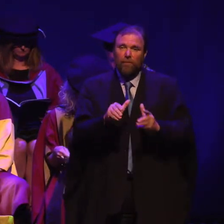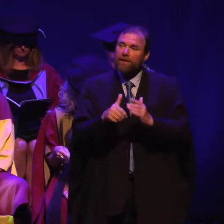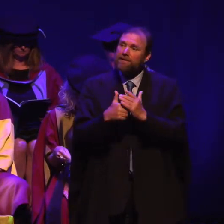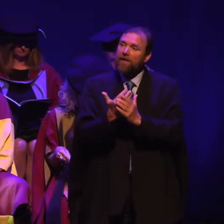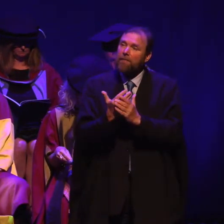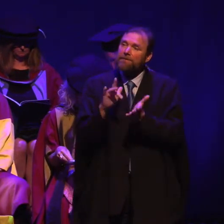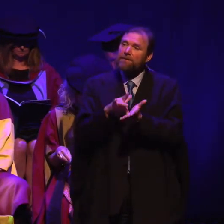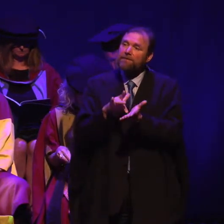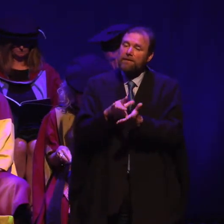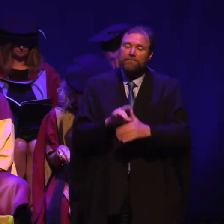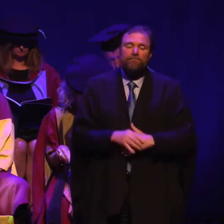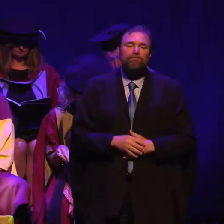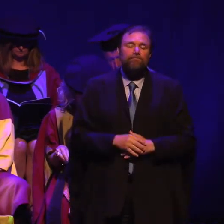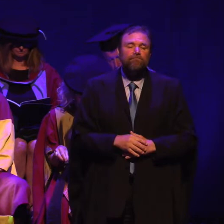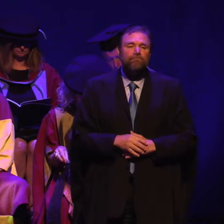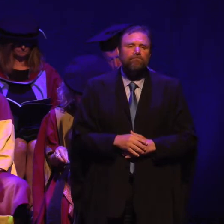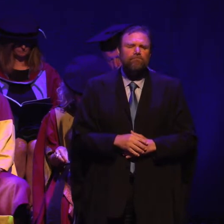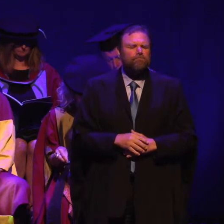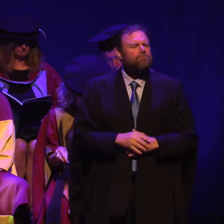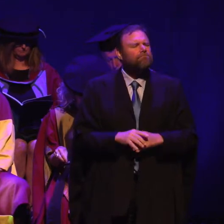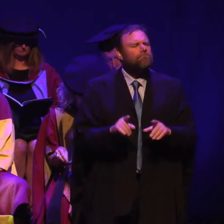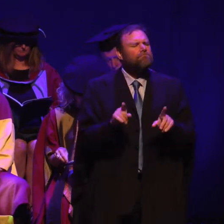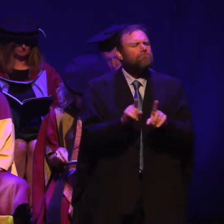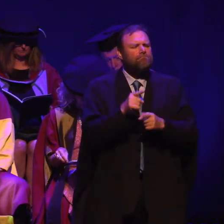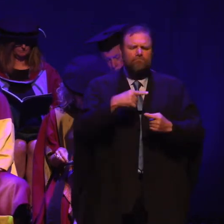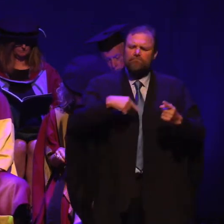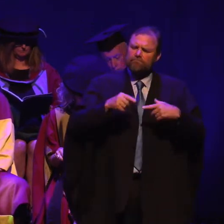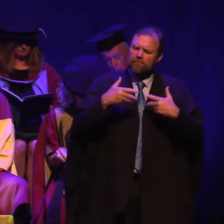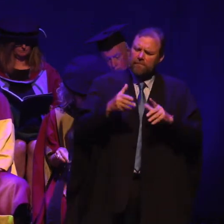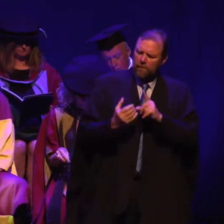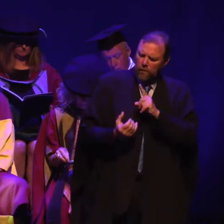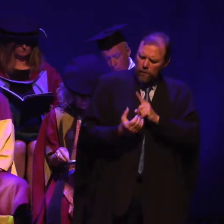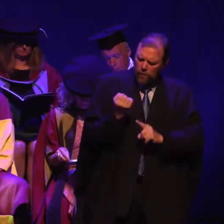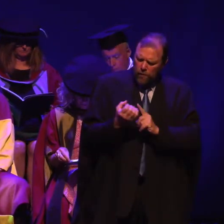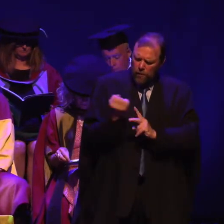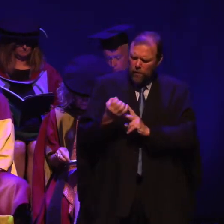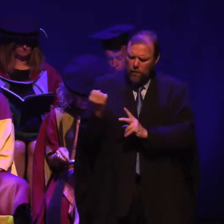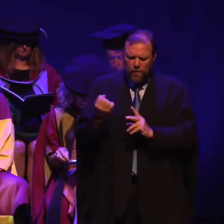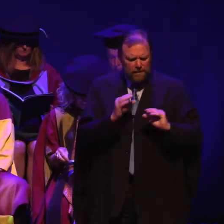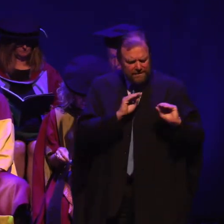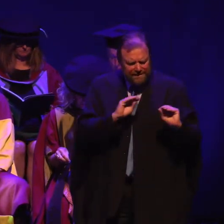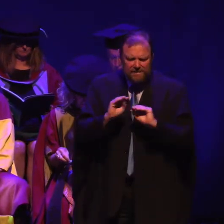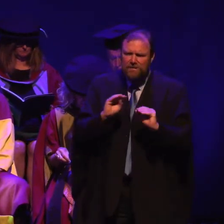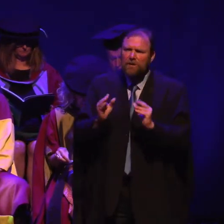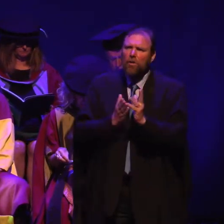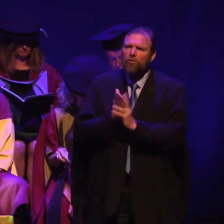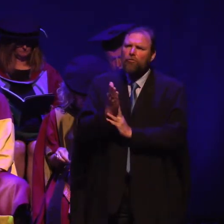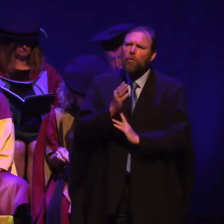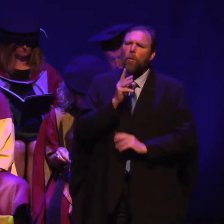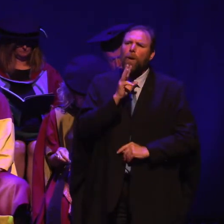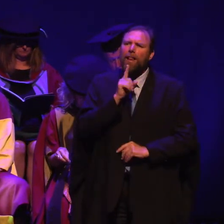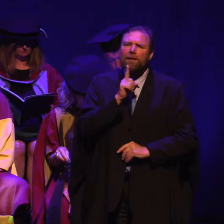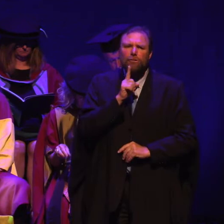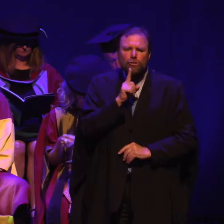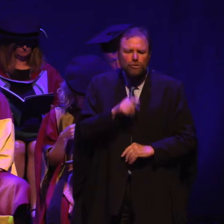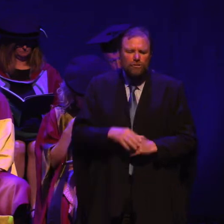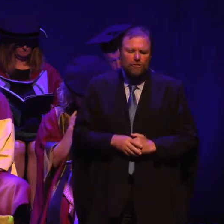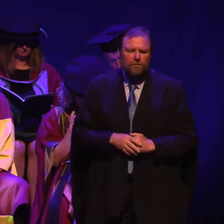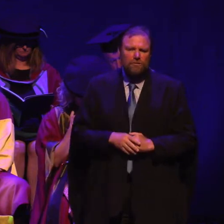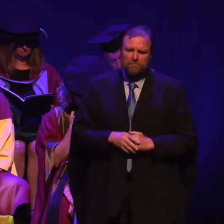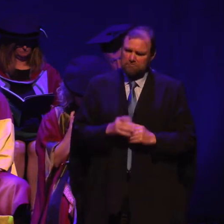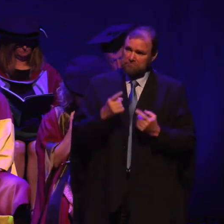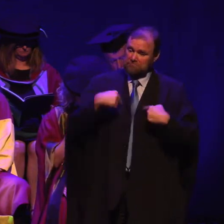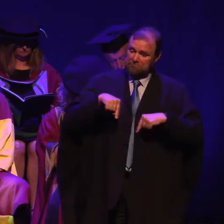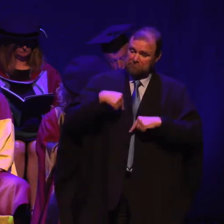school has also had significant success in developing teaching through the medium of Welsh, this year providing health